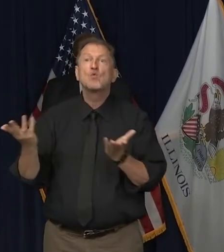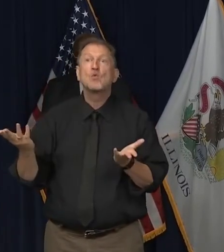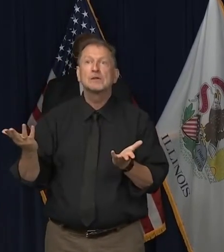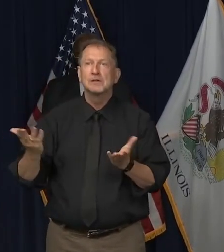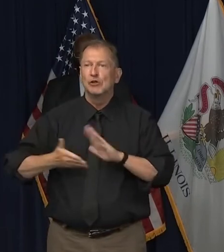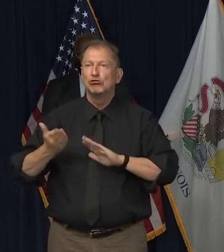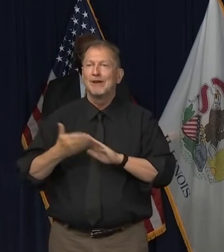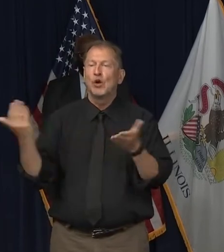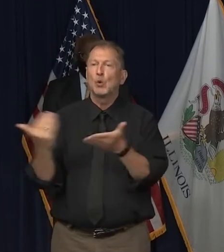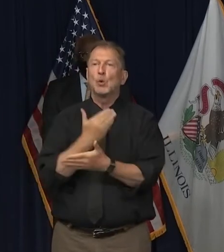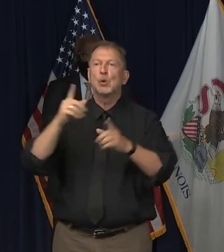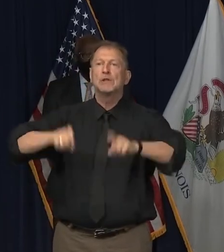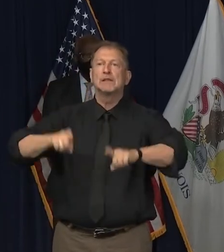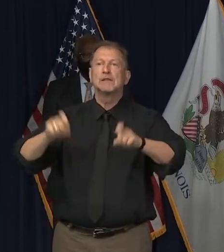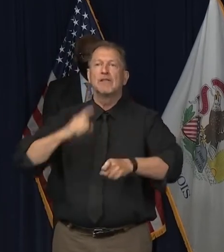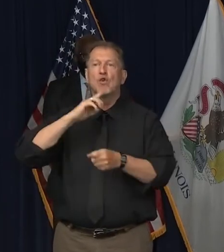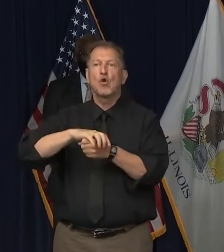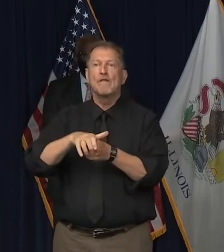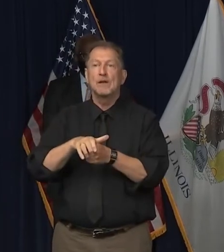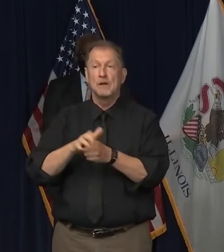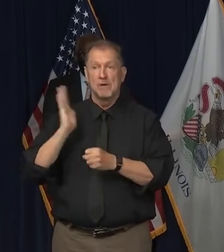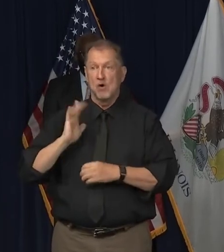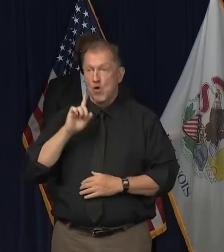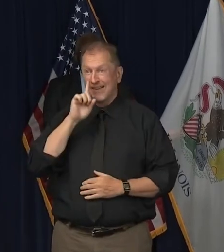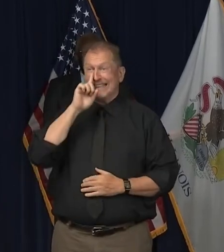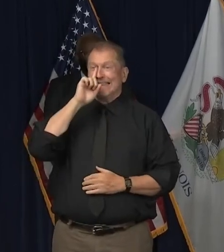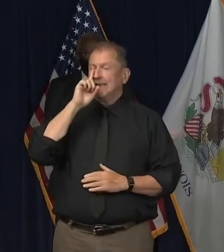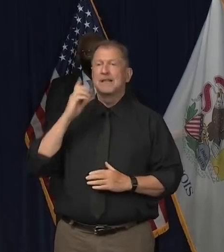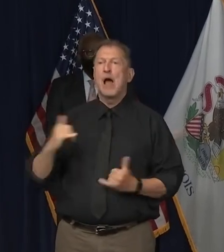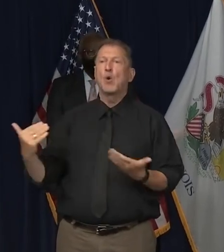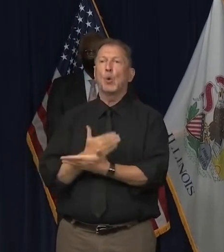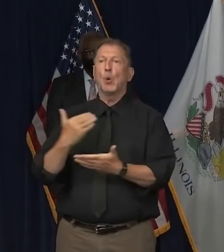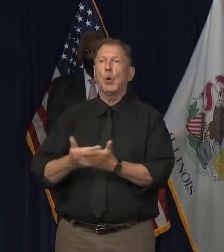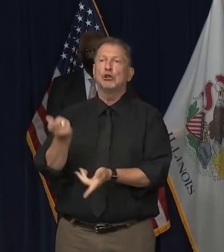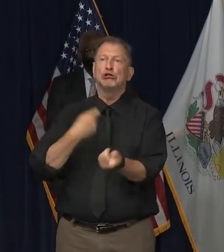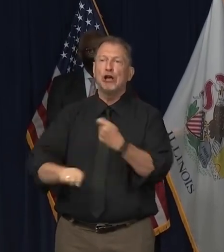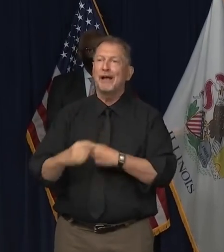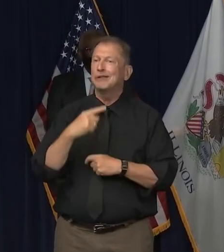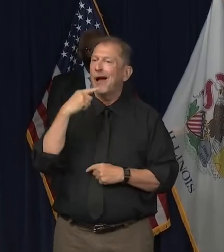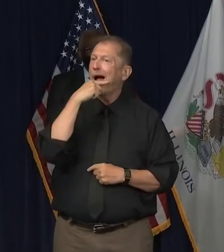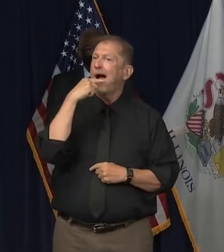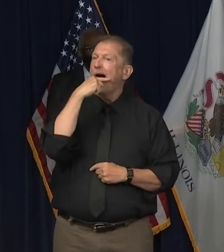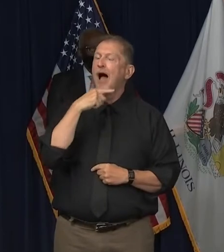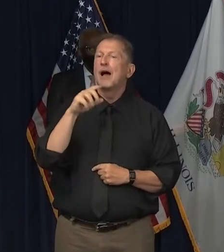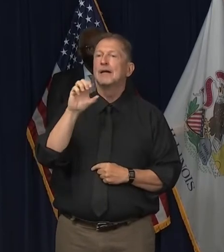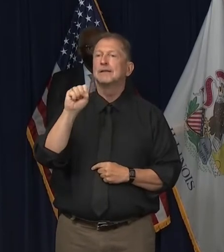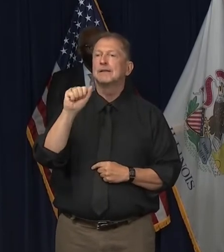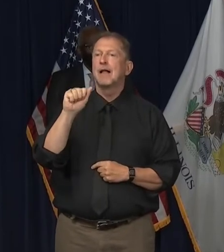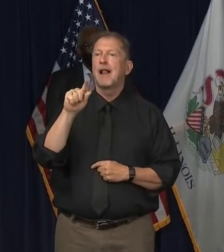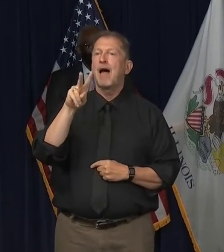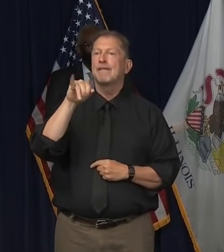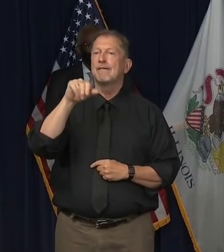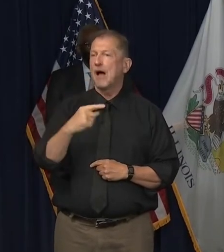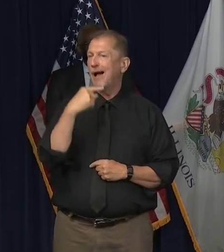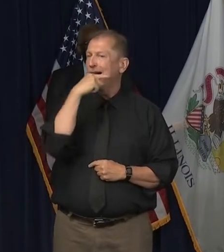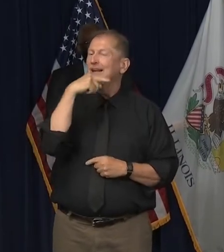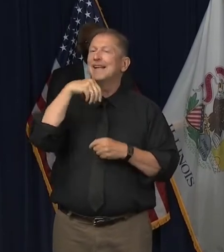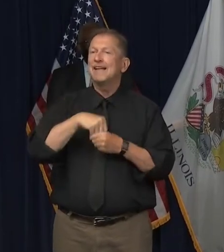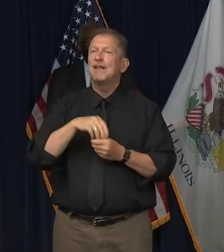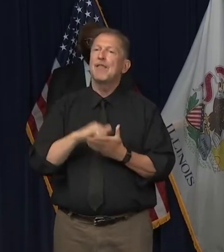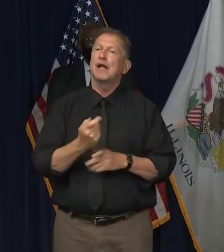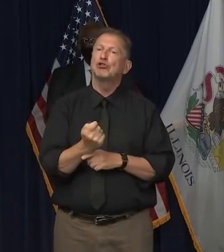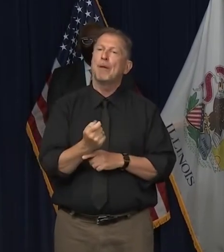their saliva-based COVID-19 test at the University of Illinois Urbana-Champaign lab. This news